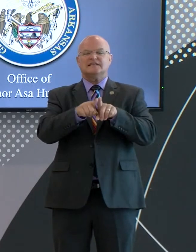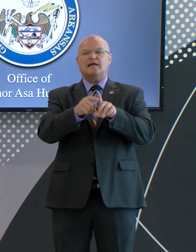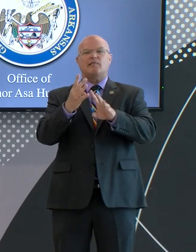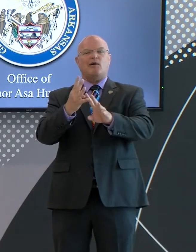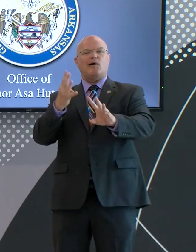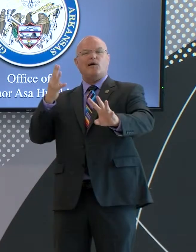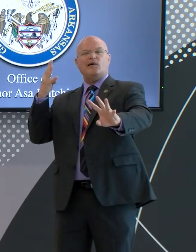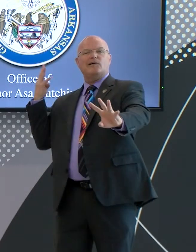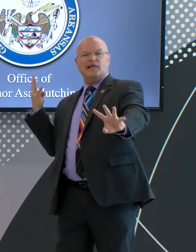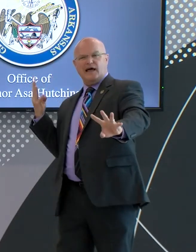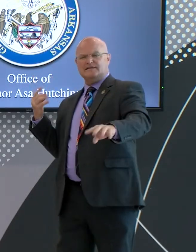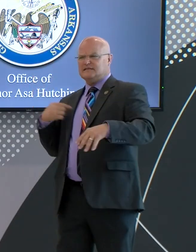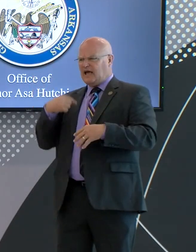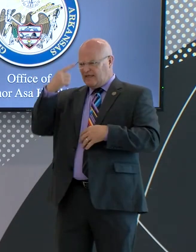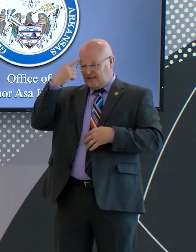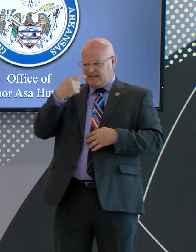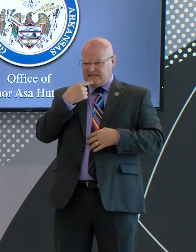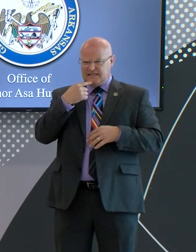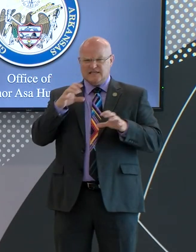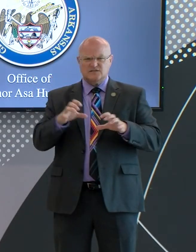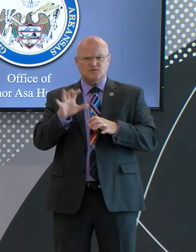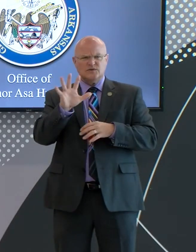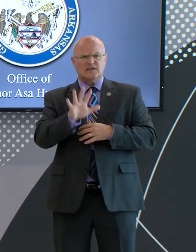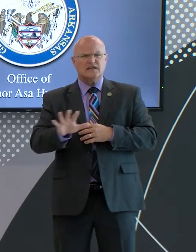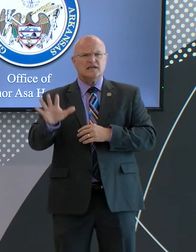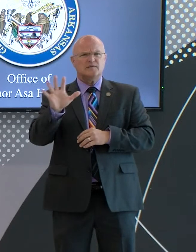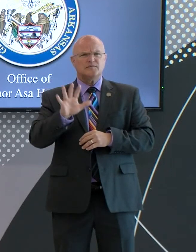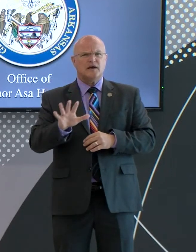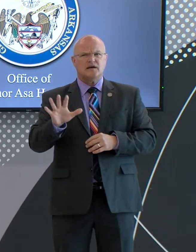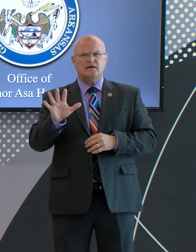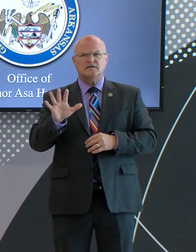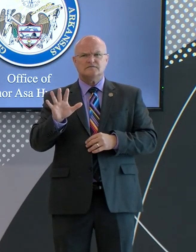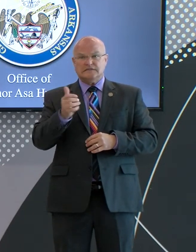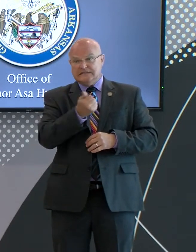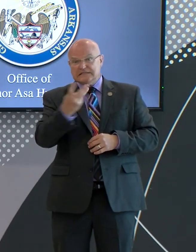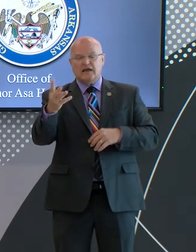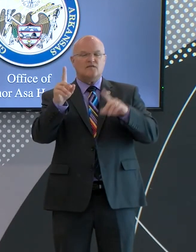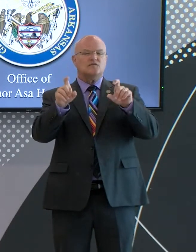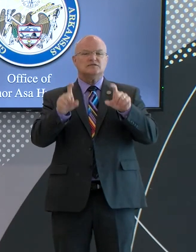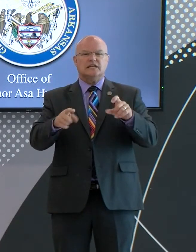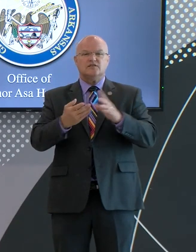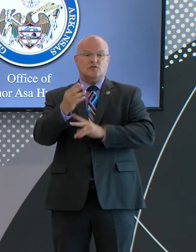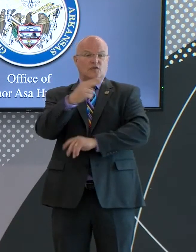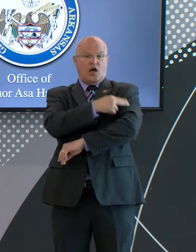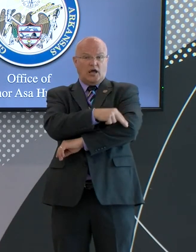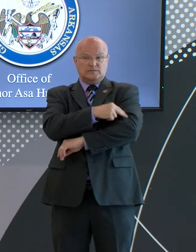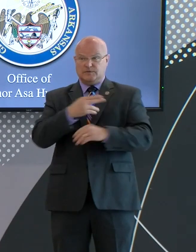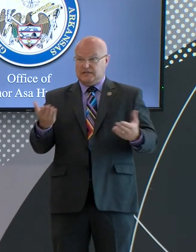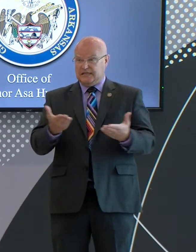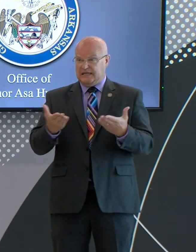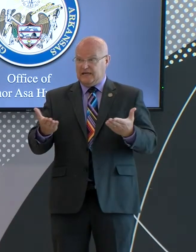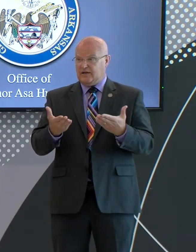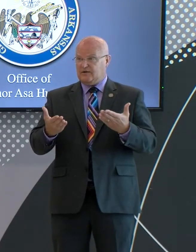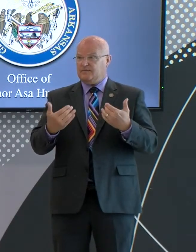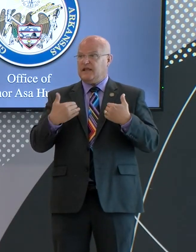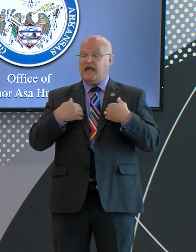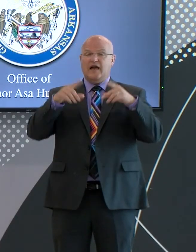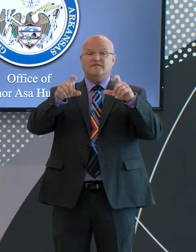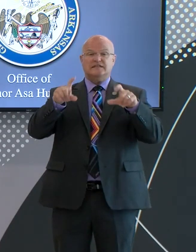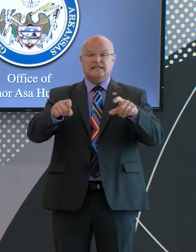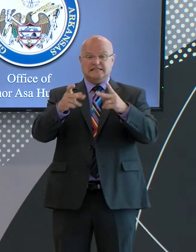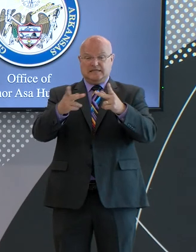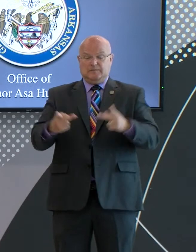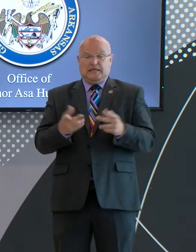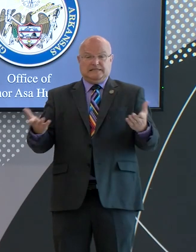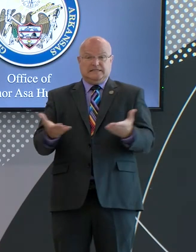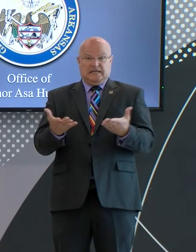long lines. I think they said they're doing about, a number of tests through the hospital here. So you've got a testing